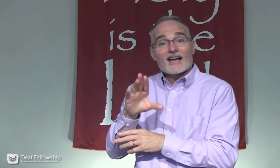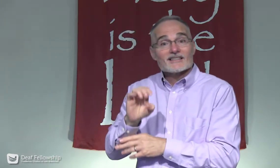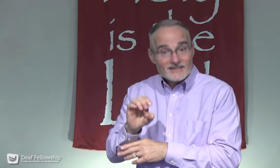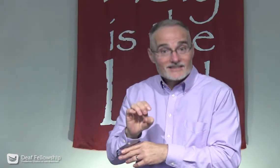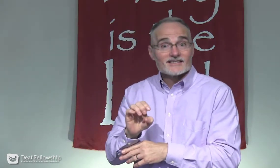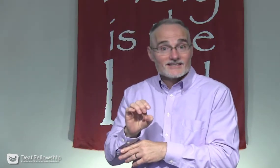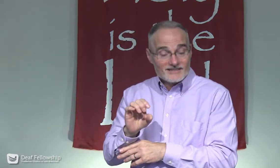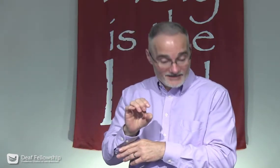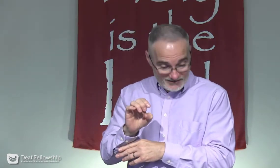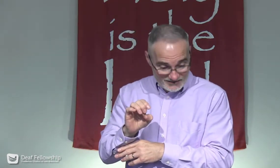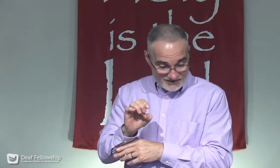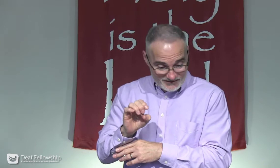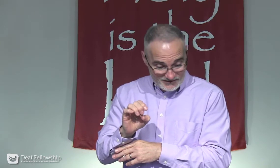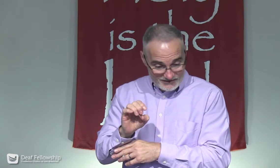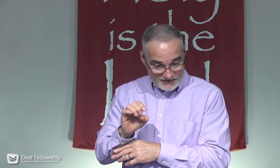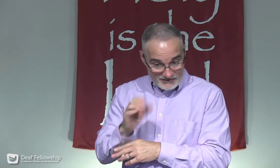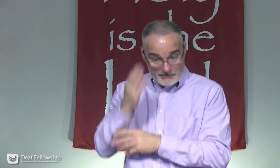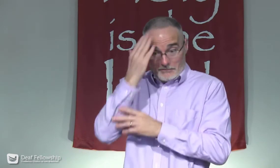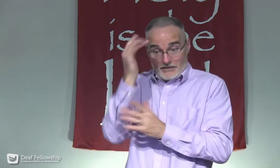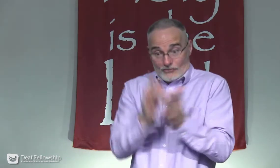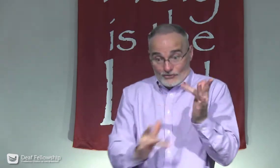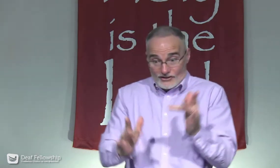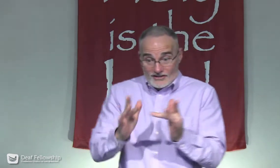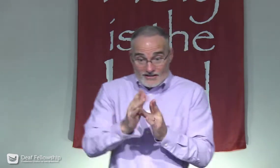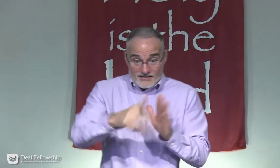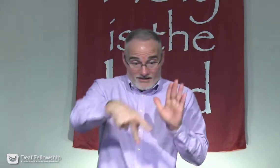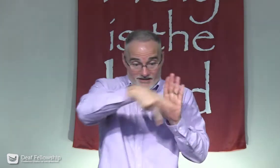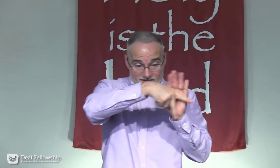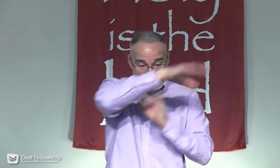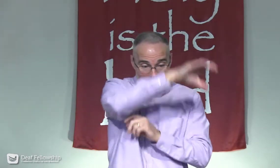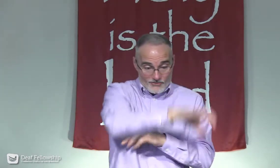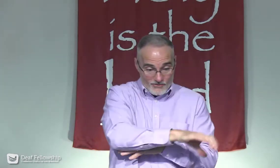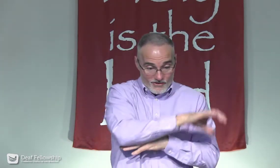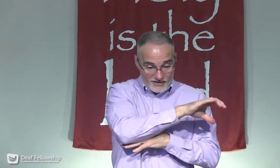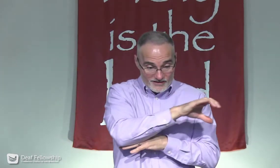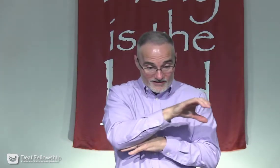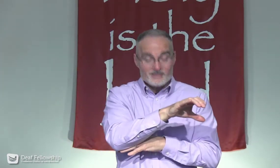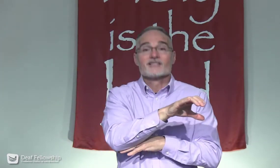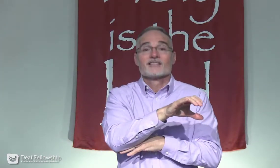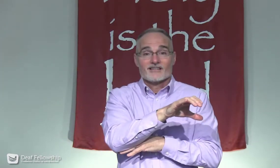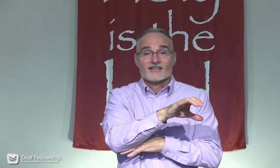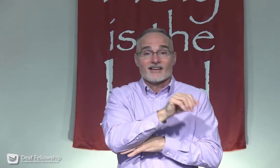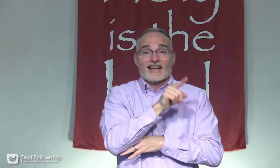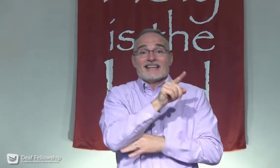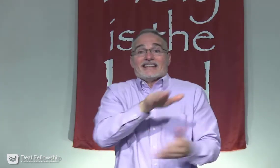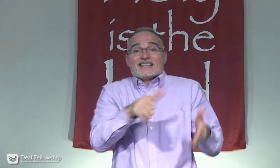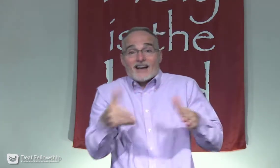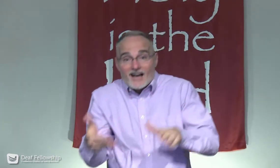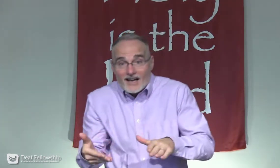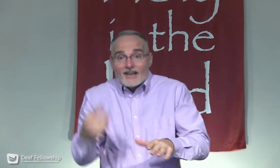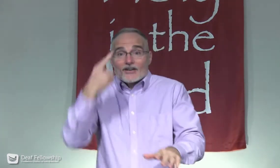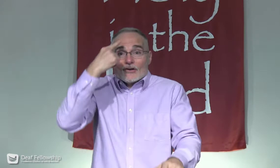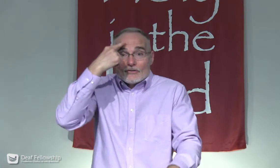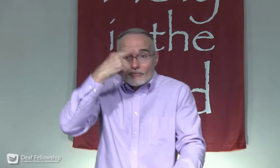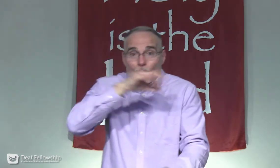It means that you have a second chance. Because Jesus's crucifixion